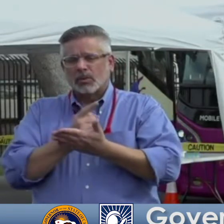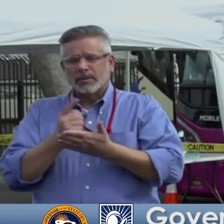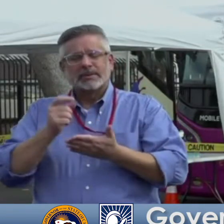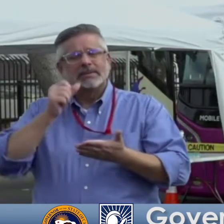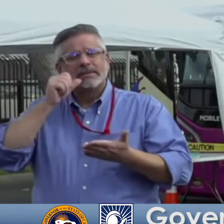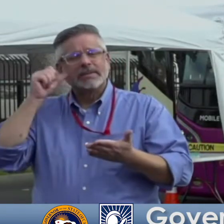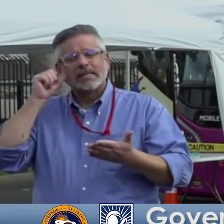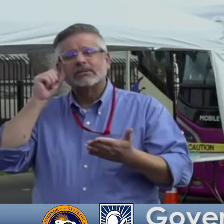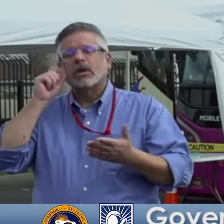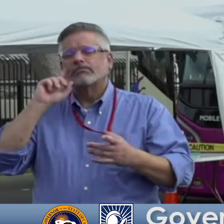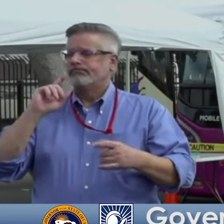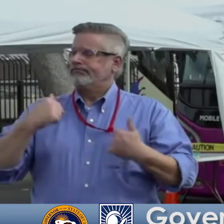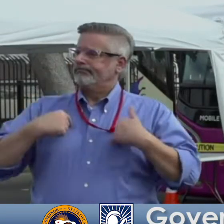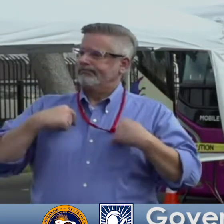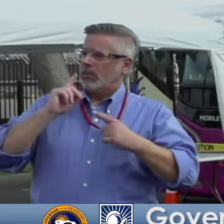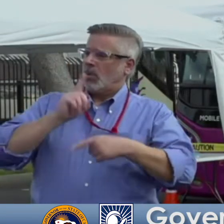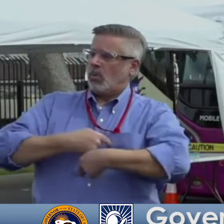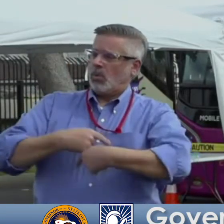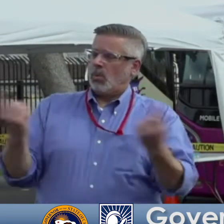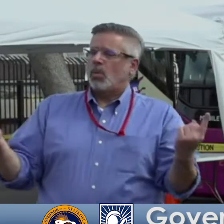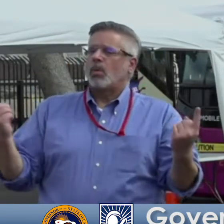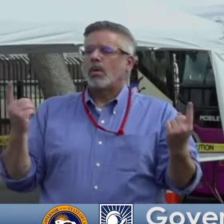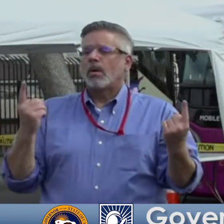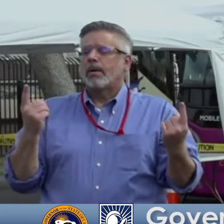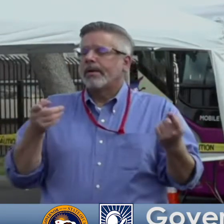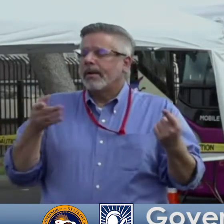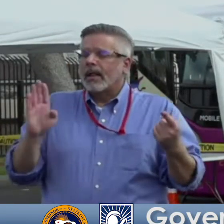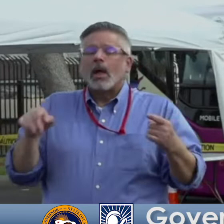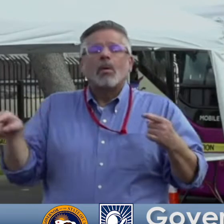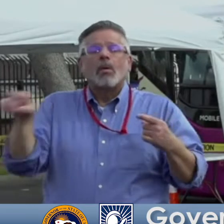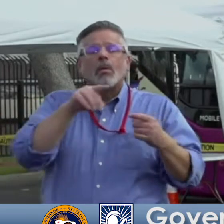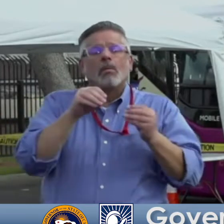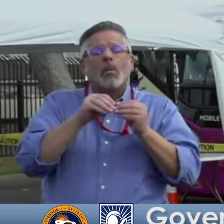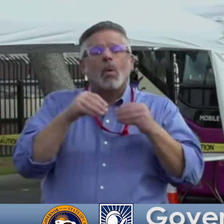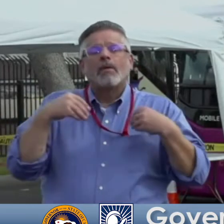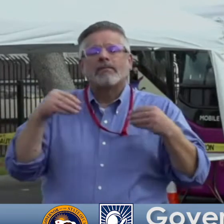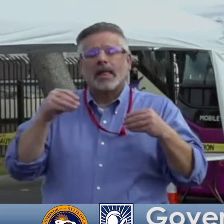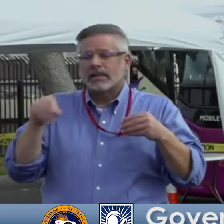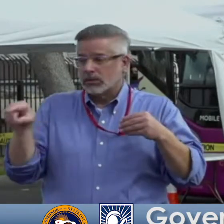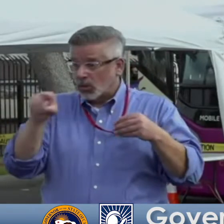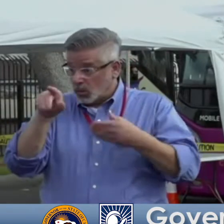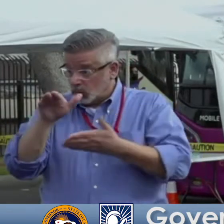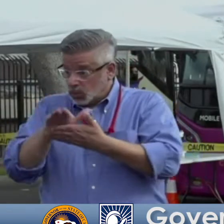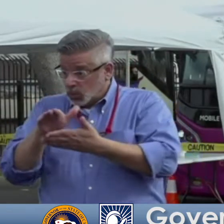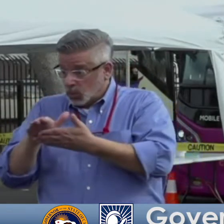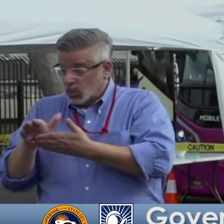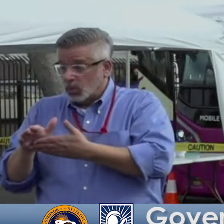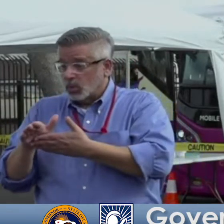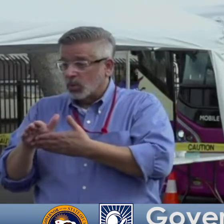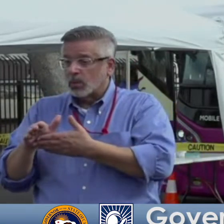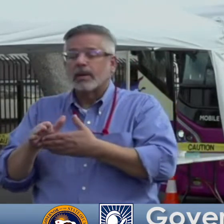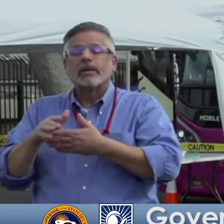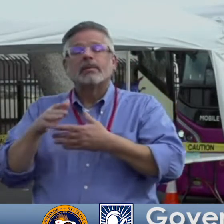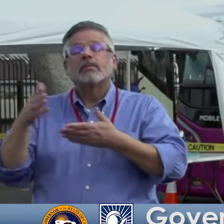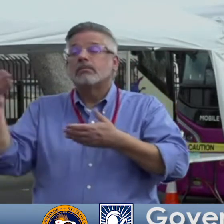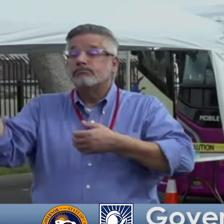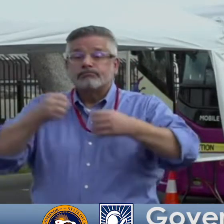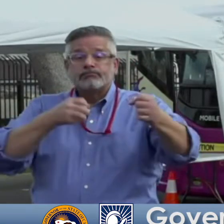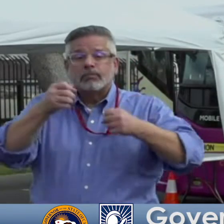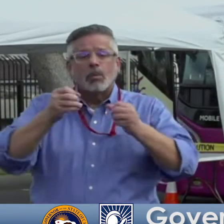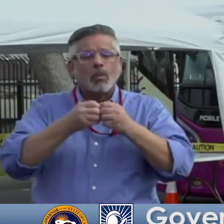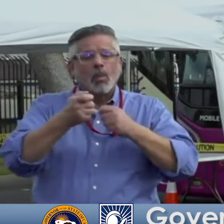out an executive order allowing more flexibility for our public educators to bring in substitutes,